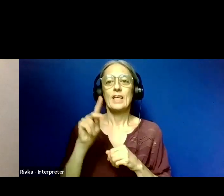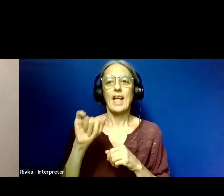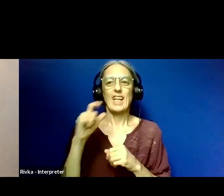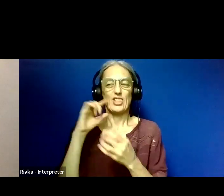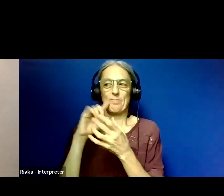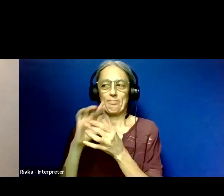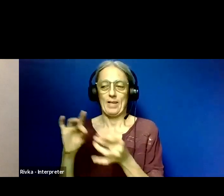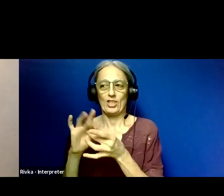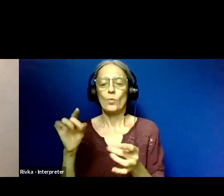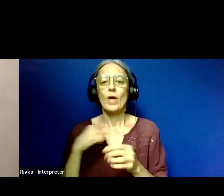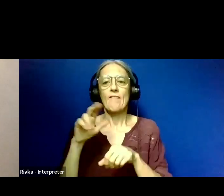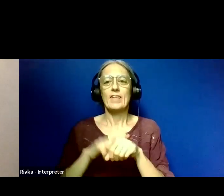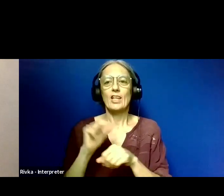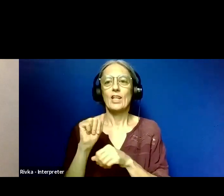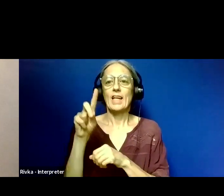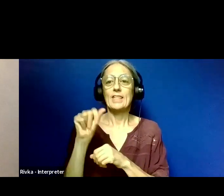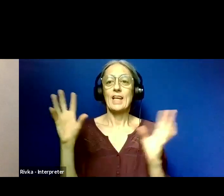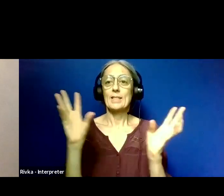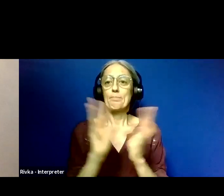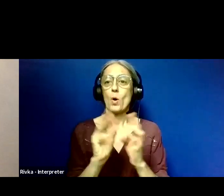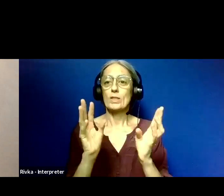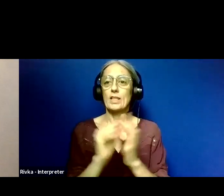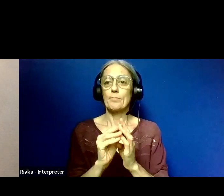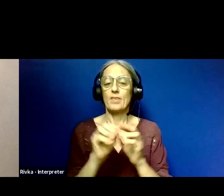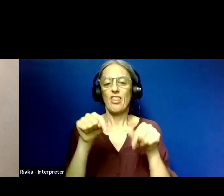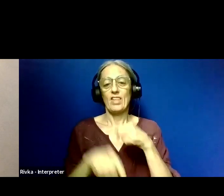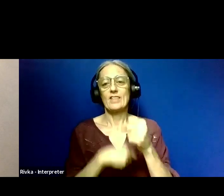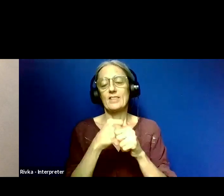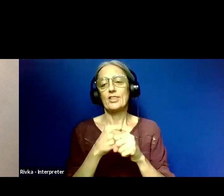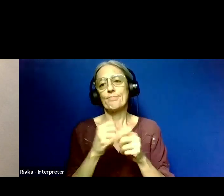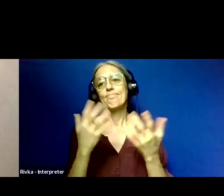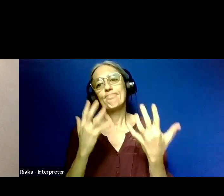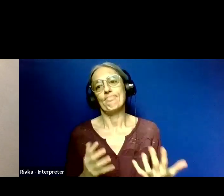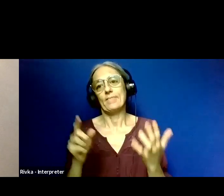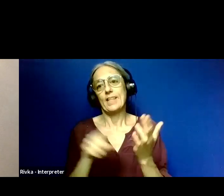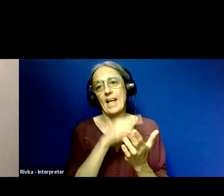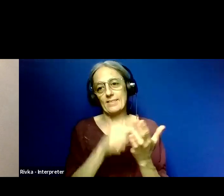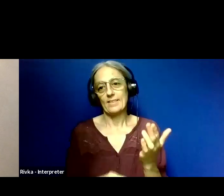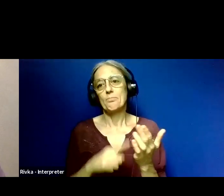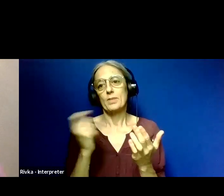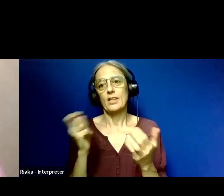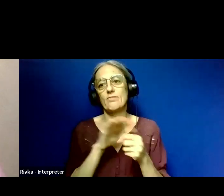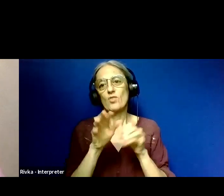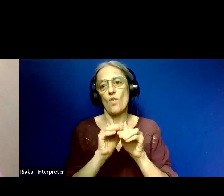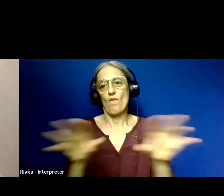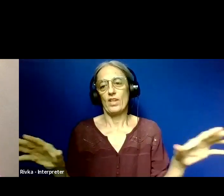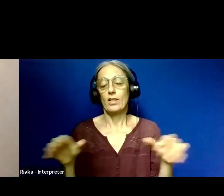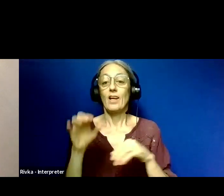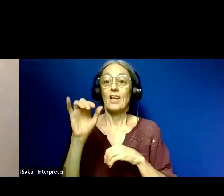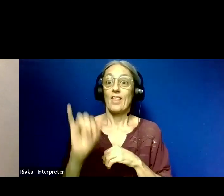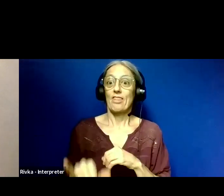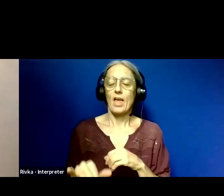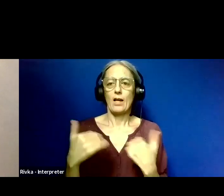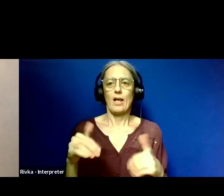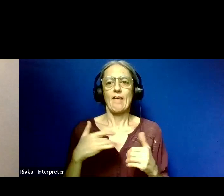ADA Symposium. Unfortunately, this year it was had to be canceled because of COVID. It was extra disappointing to me because it was going